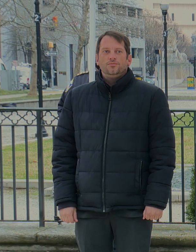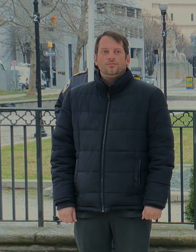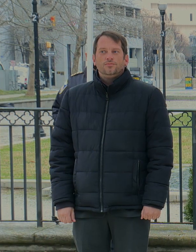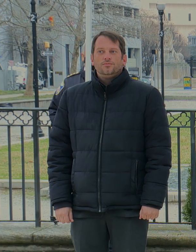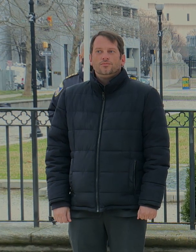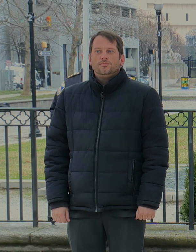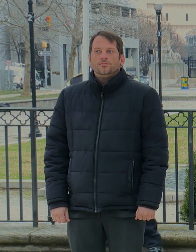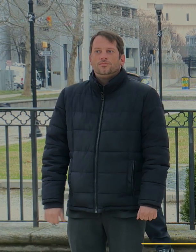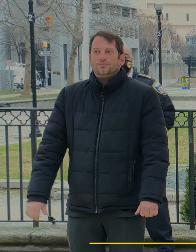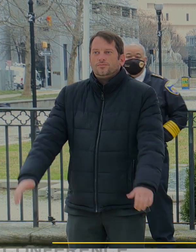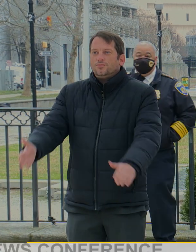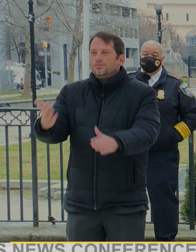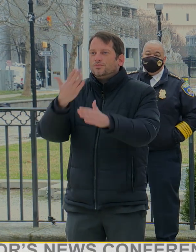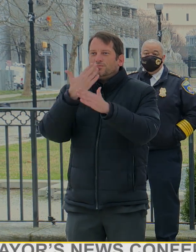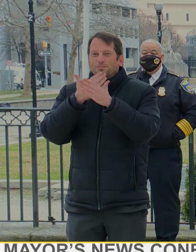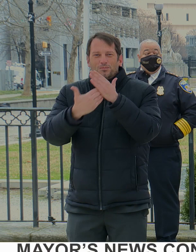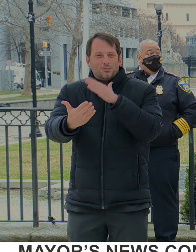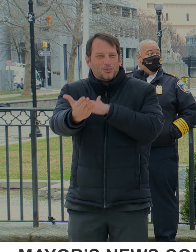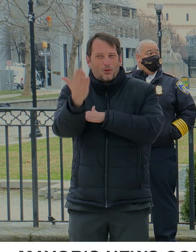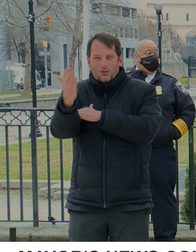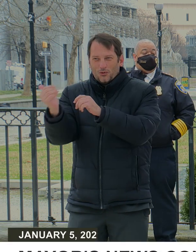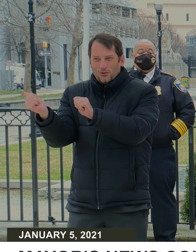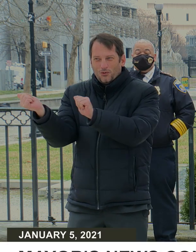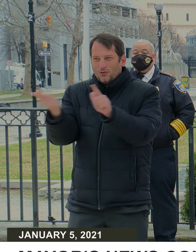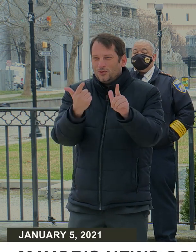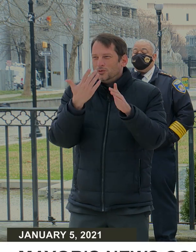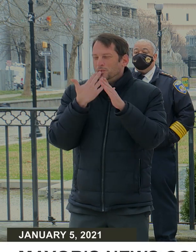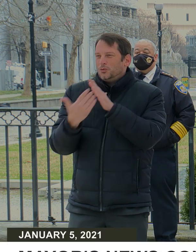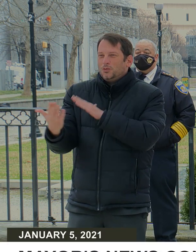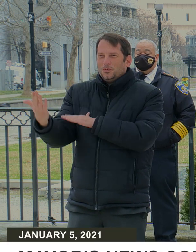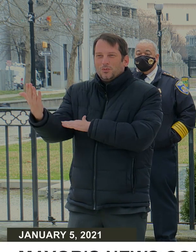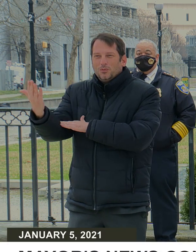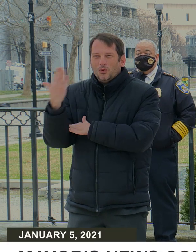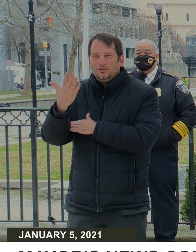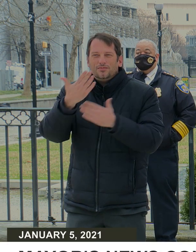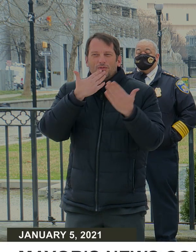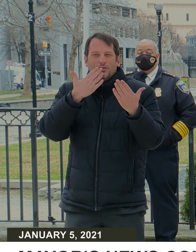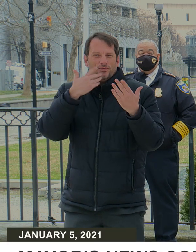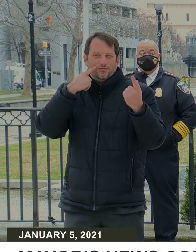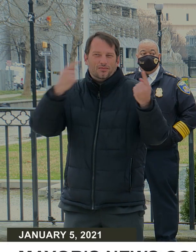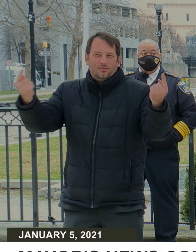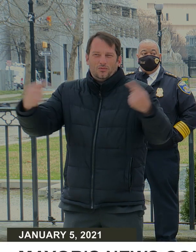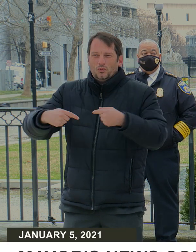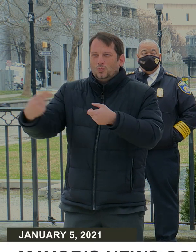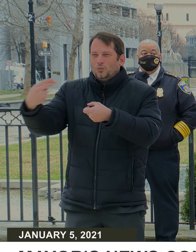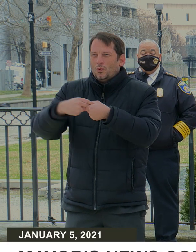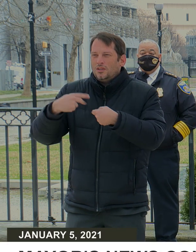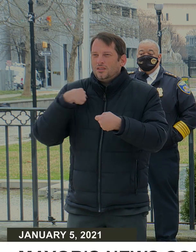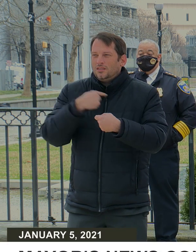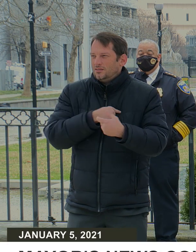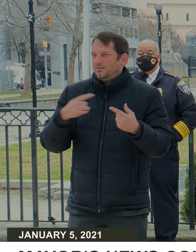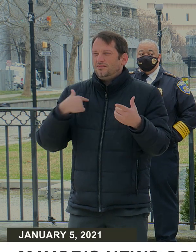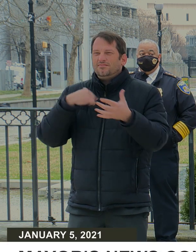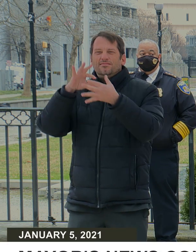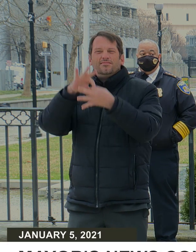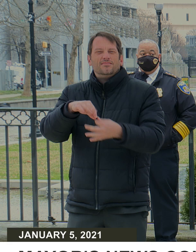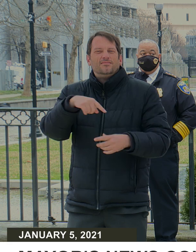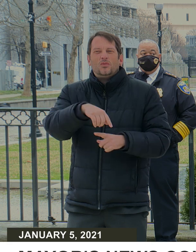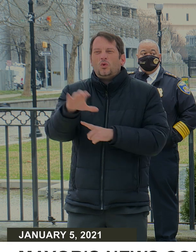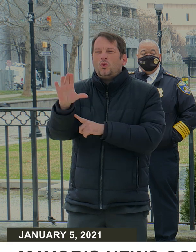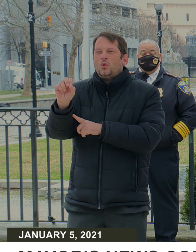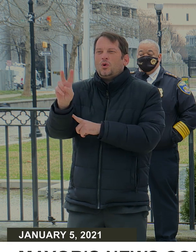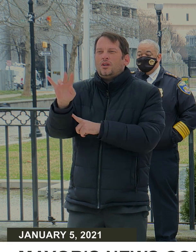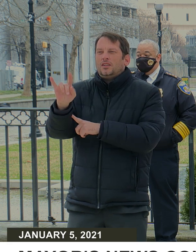All right, good morning, everyone. Thank you for joining us today for our COVID-19 update. I'm here today